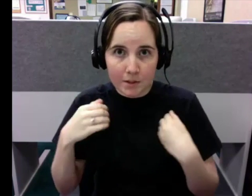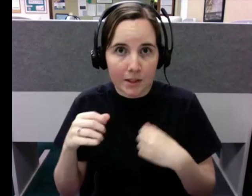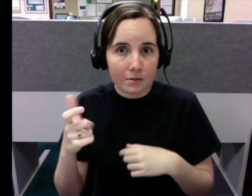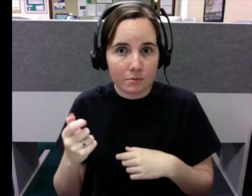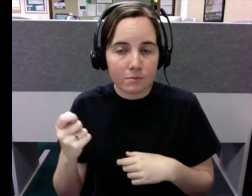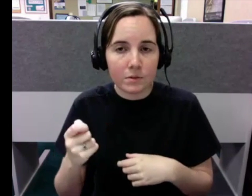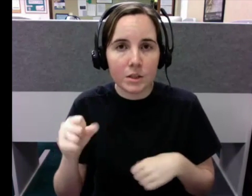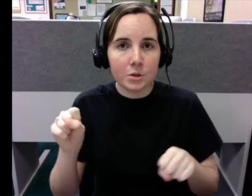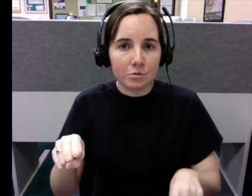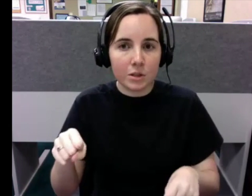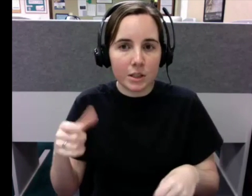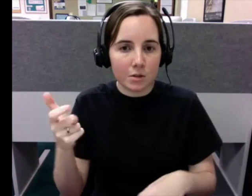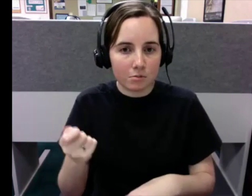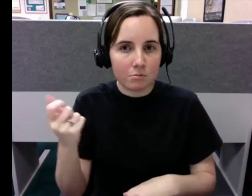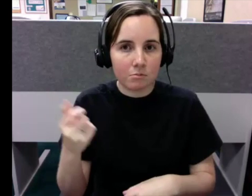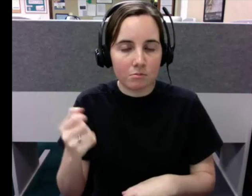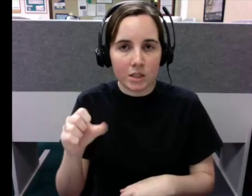SSI and other benefits.